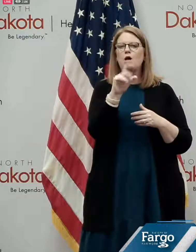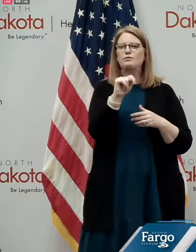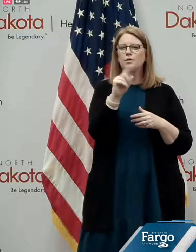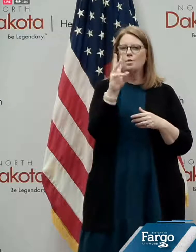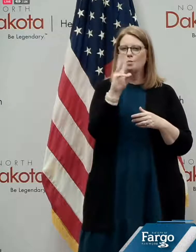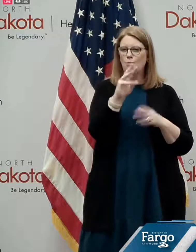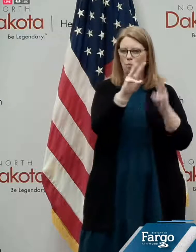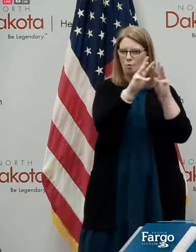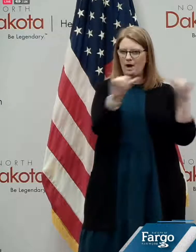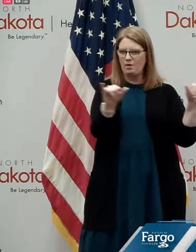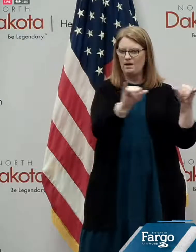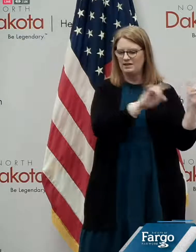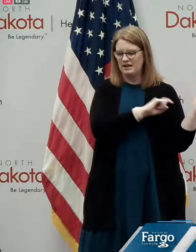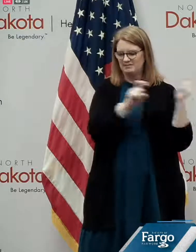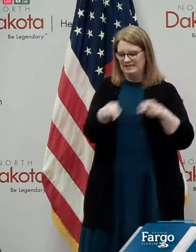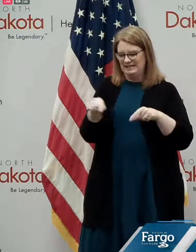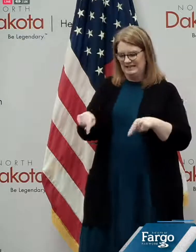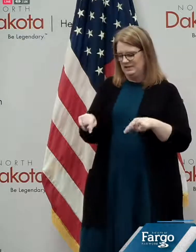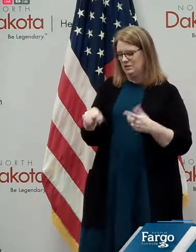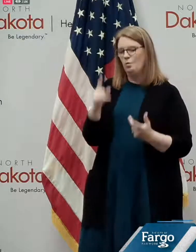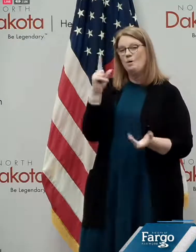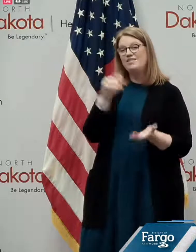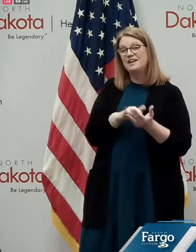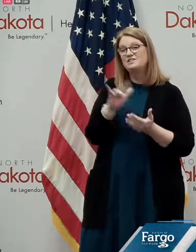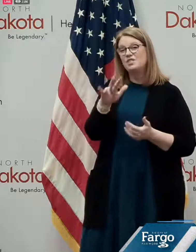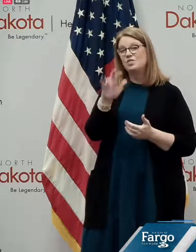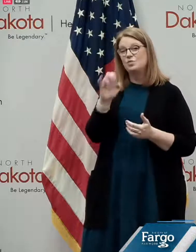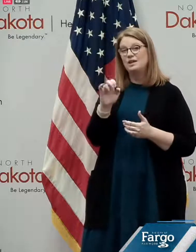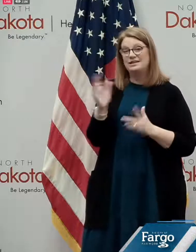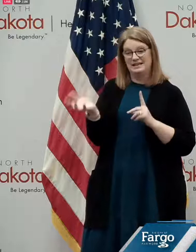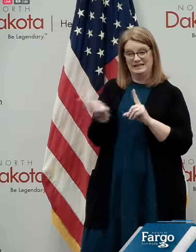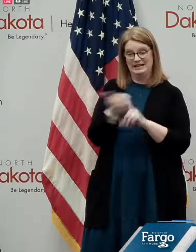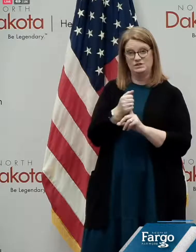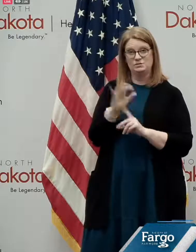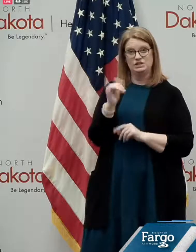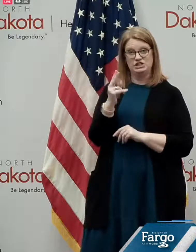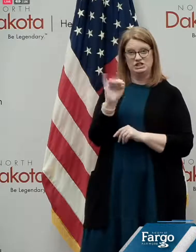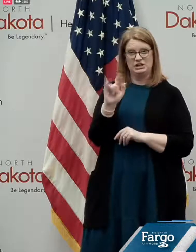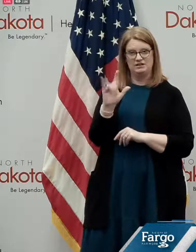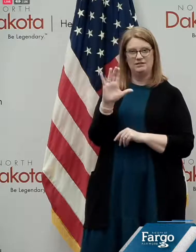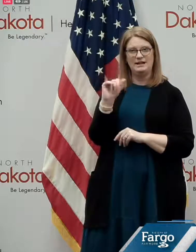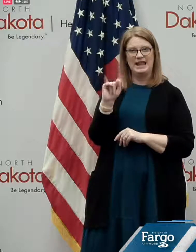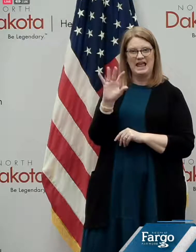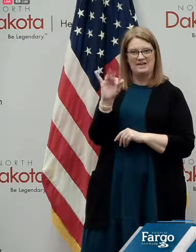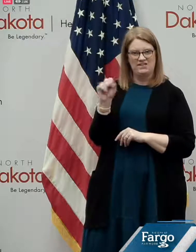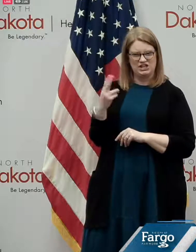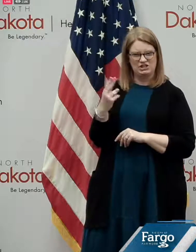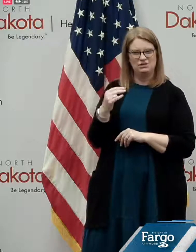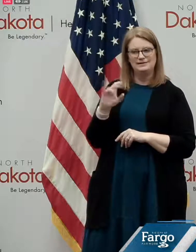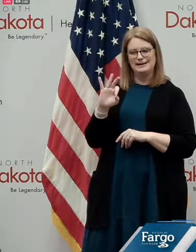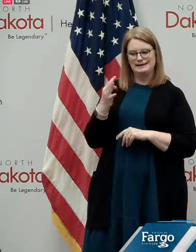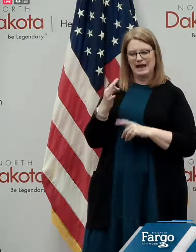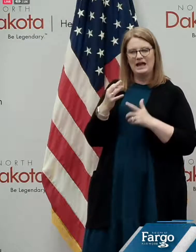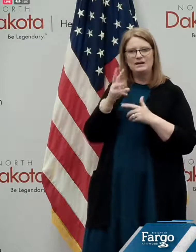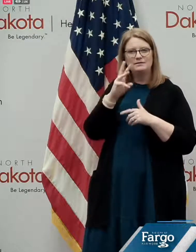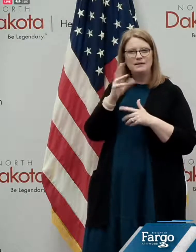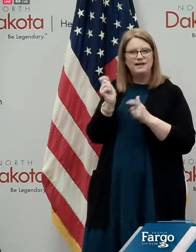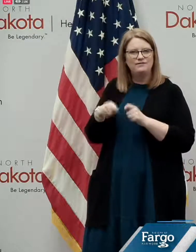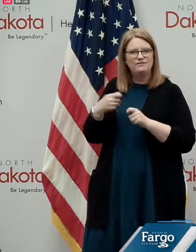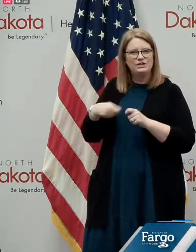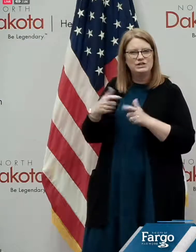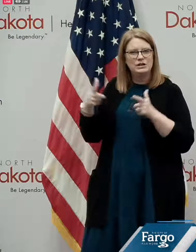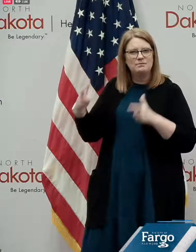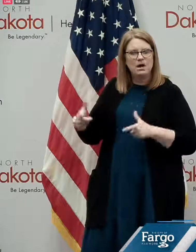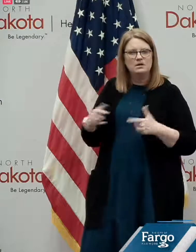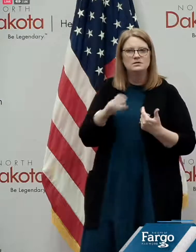8 waters in North Dakota. 1,300 catchable channel catfish into 9 community fishing ponds. About 1,000